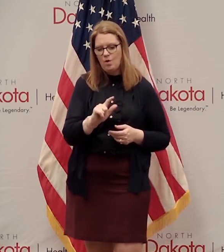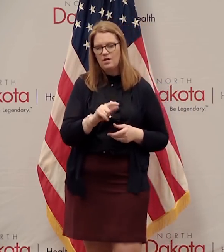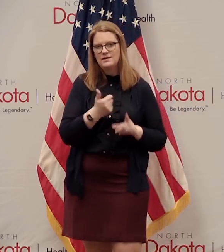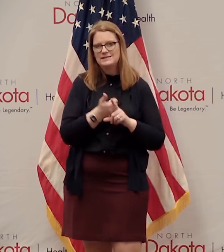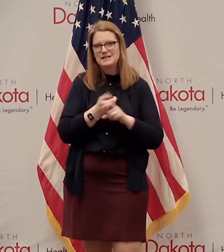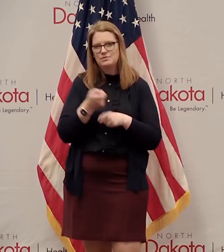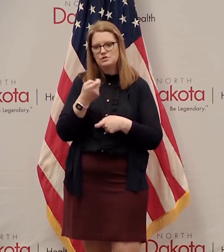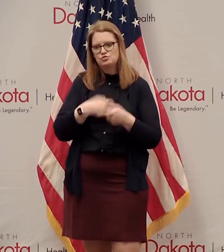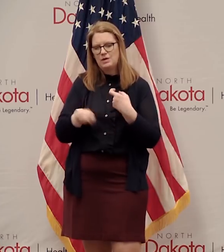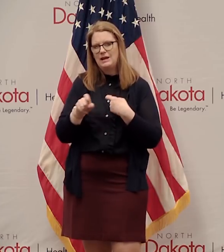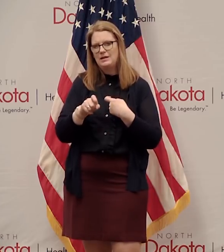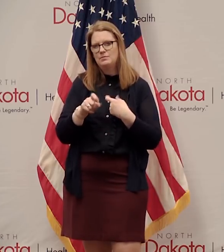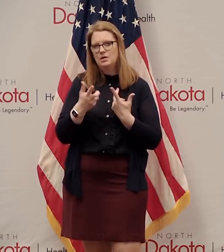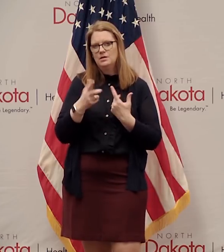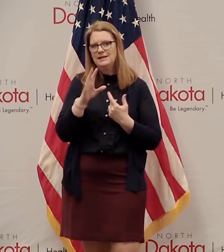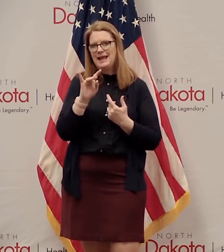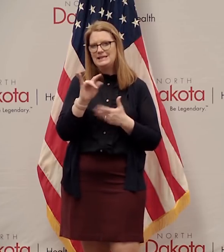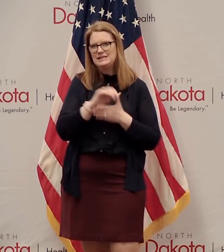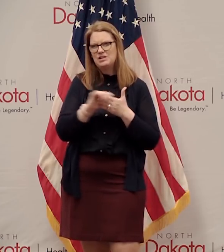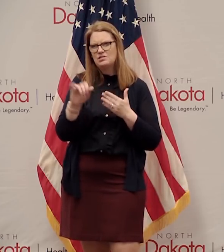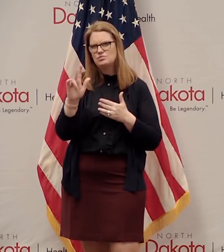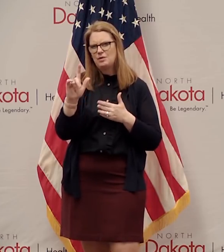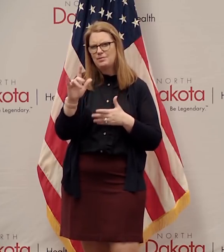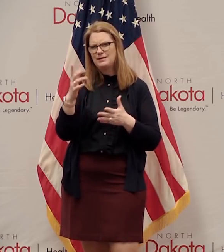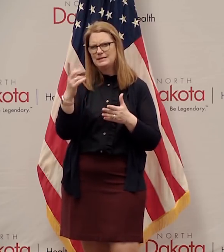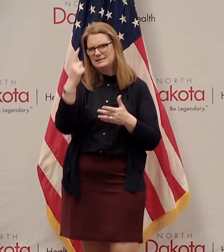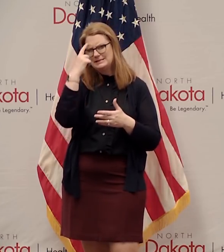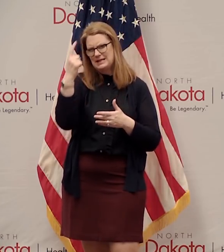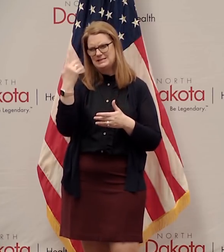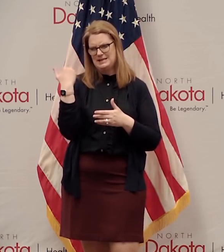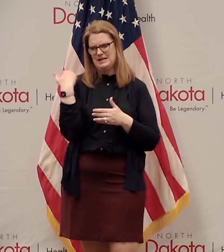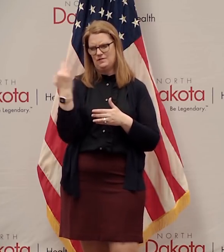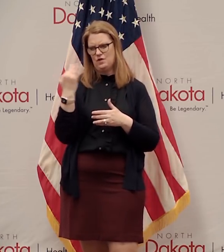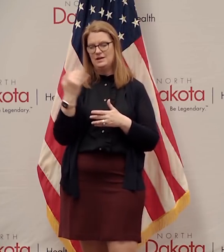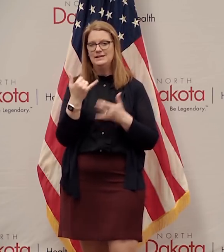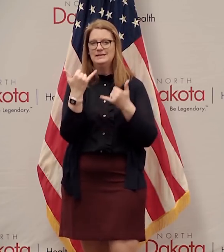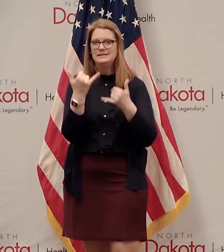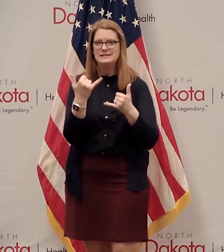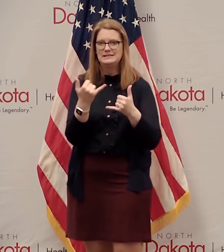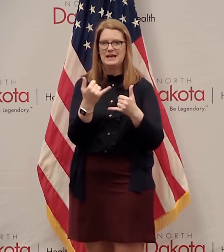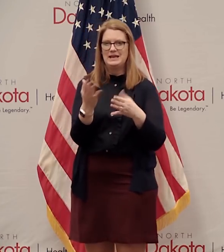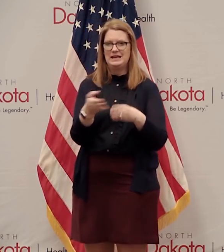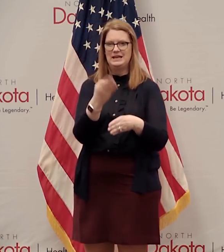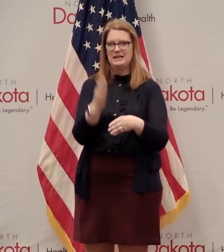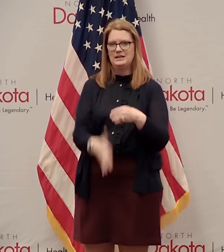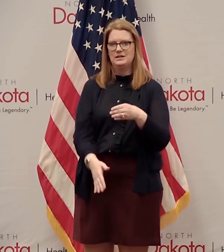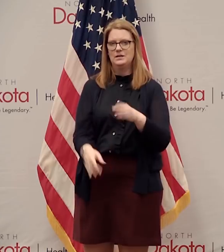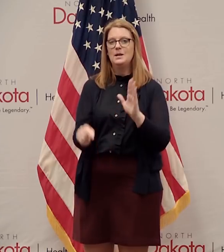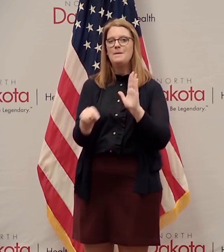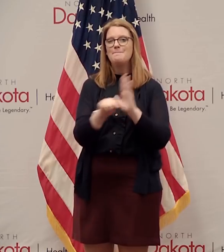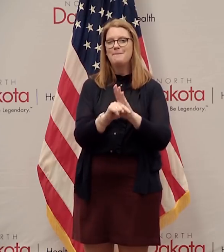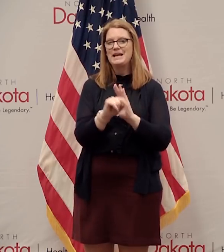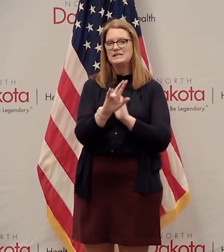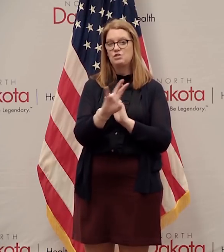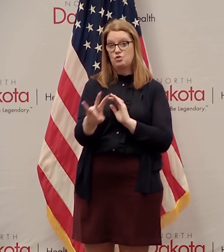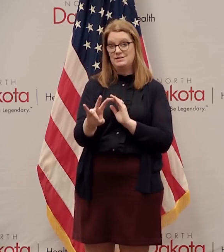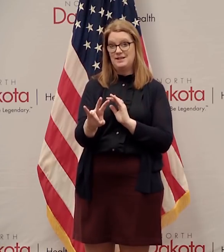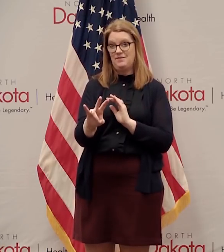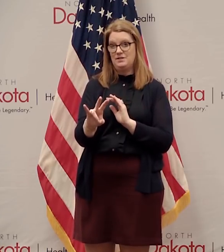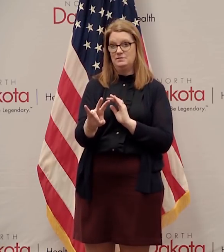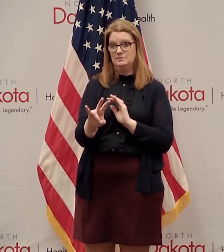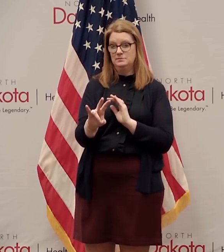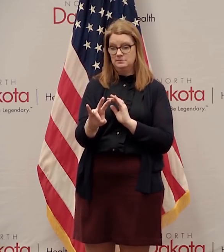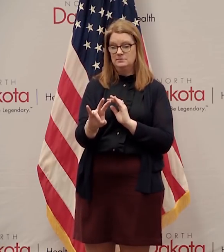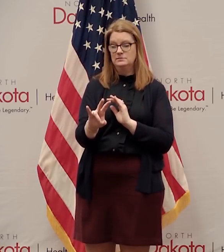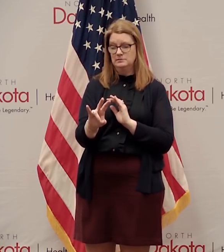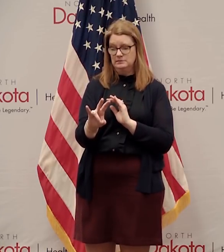the $18.23, I think, when it closed on Friday. Today it closed at minus 37.